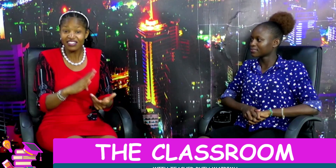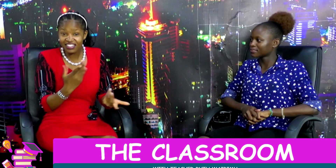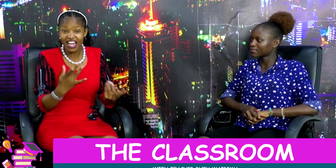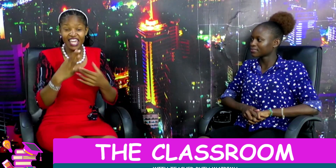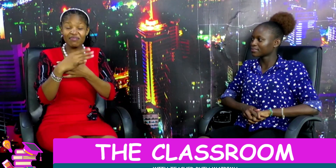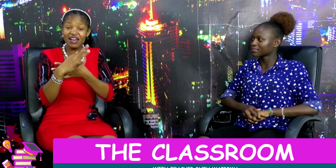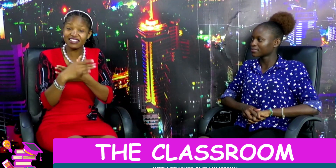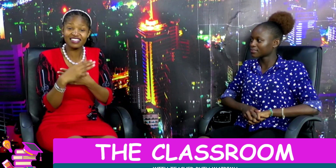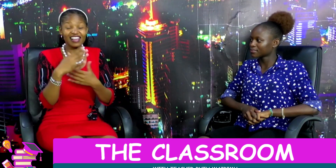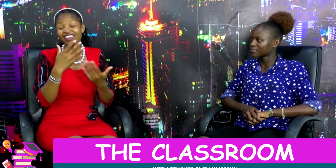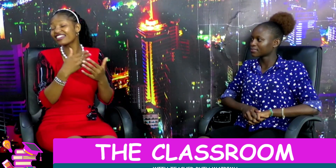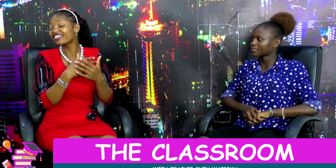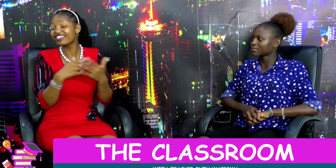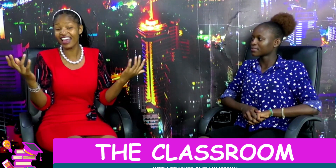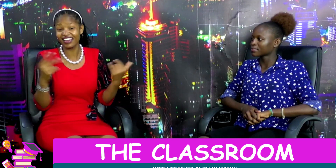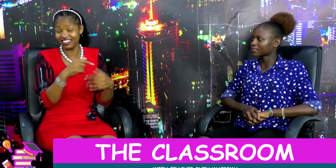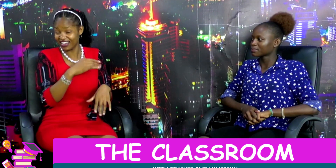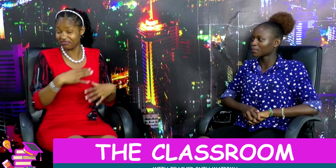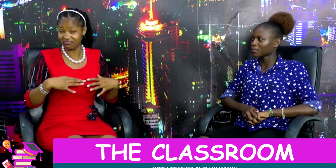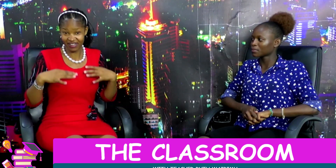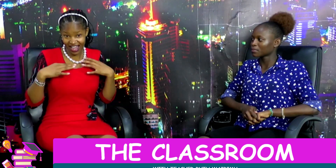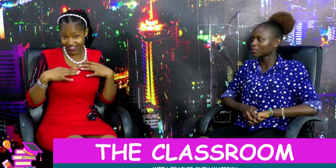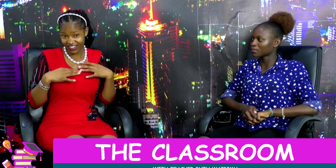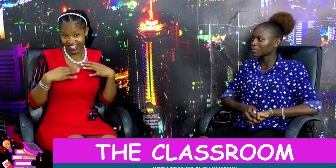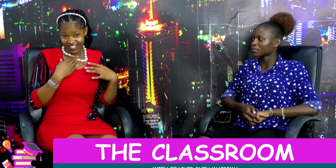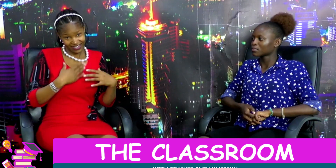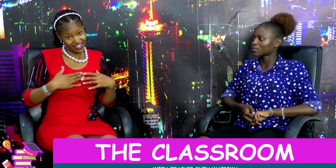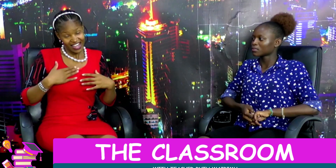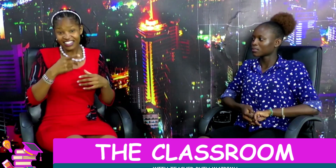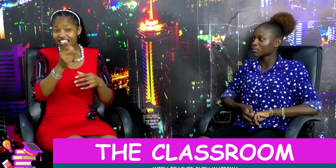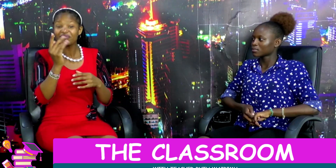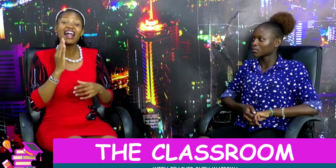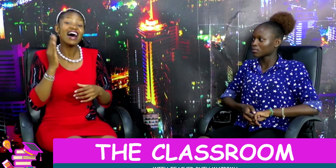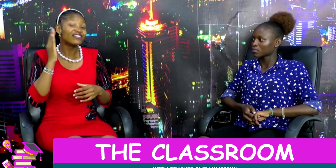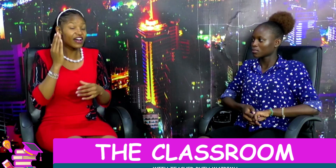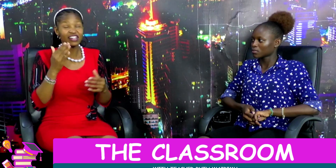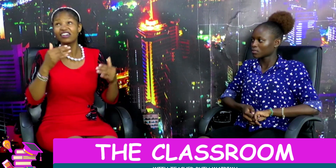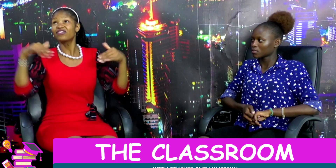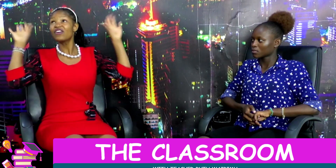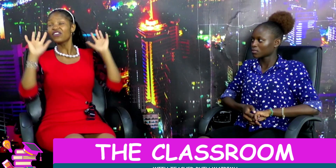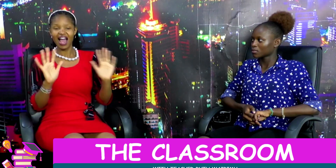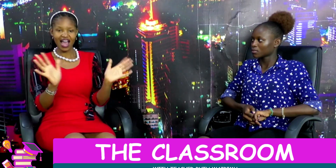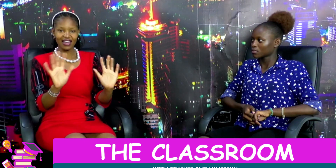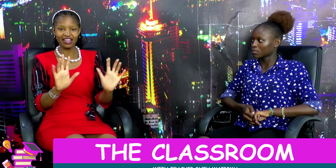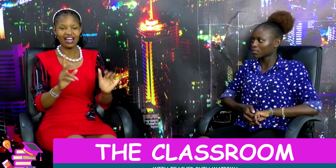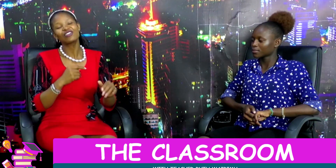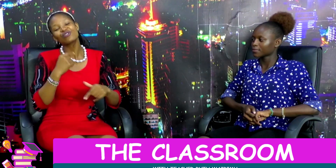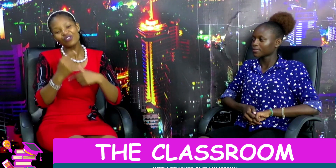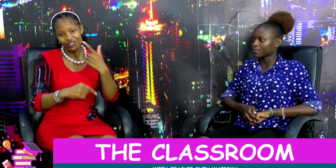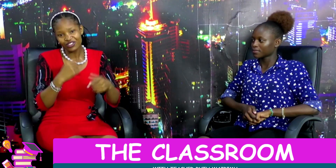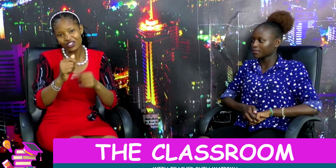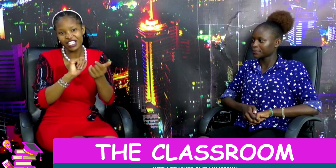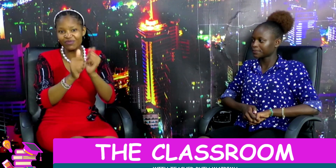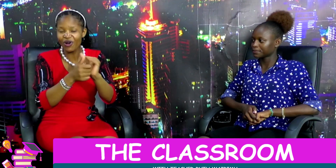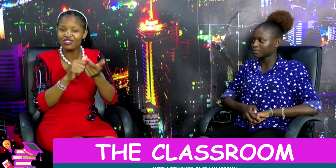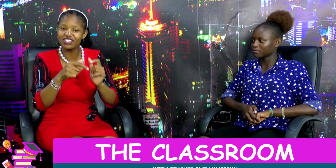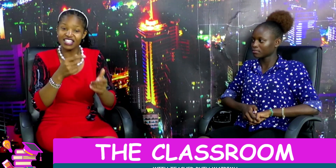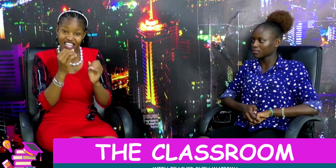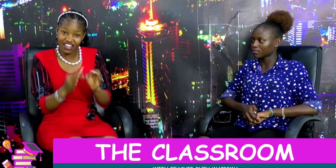future on it. She's going even to be traveling all over the world playing basketball and having a very good time. I really want to give that as a motivation to